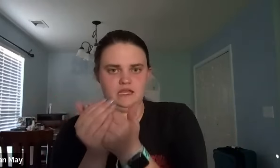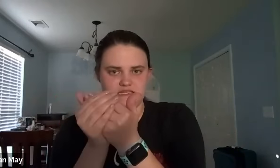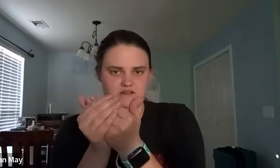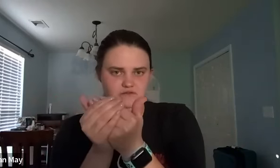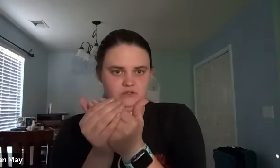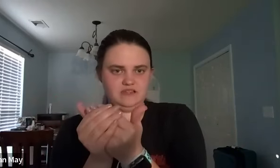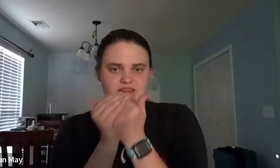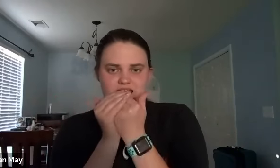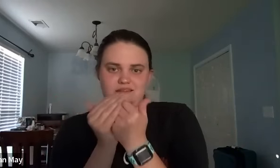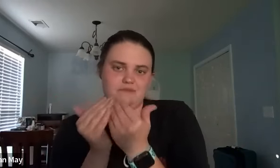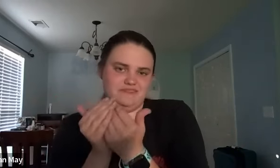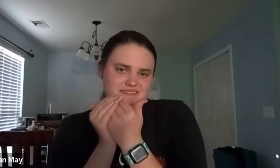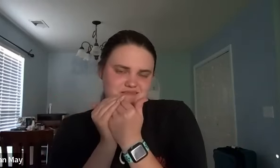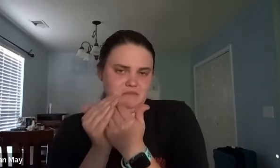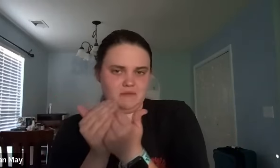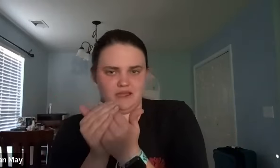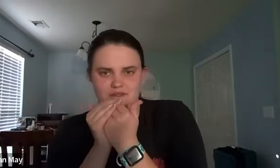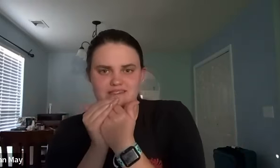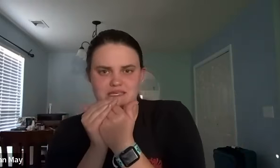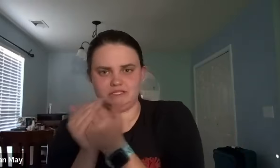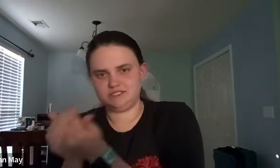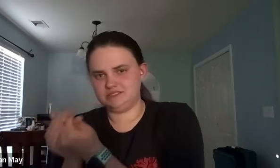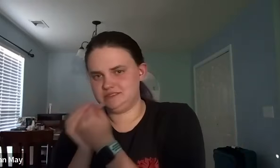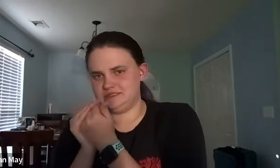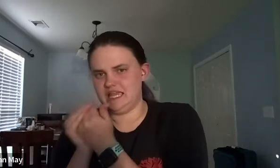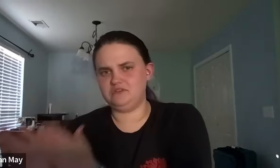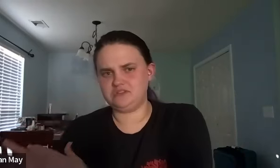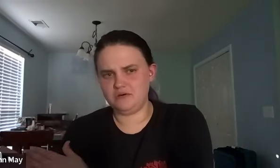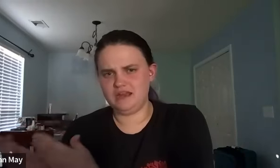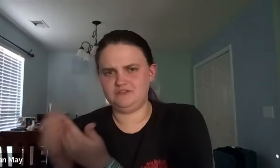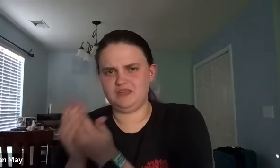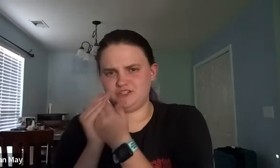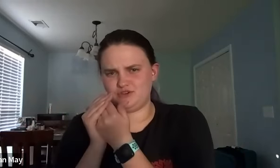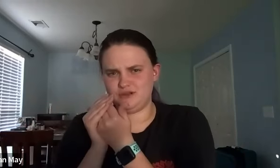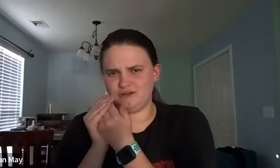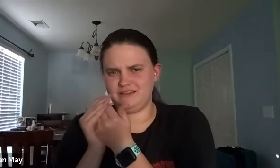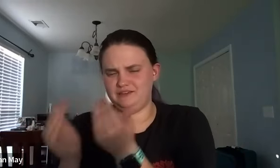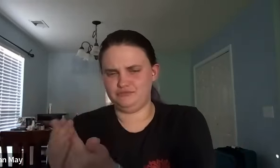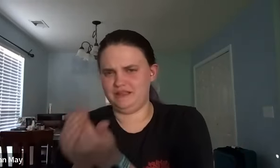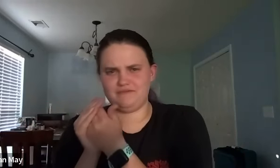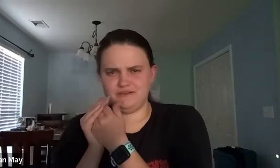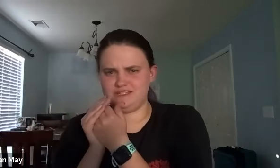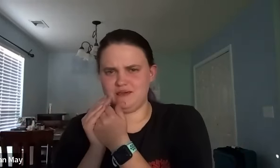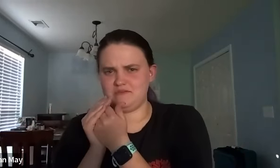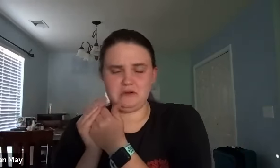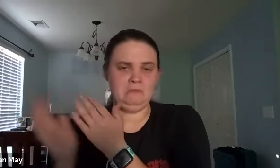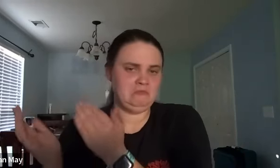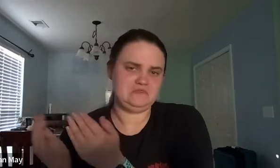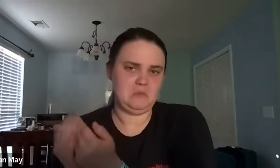it's kind of like folded like that. I mean, that in my mind, I'm like sandwich. If you don't, and you think I'm just going like you like I've never seen that before, don't worry